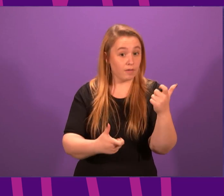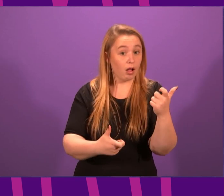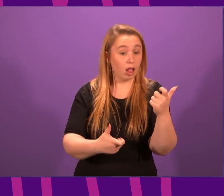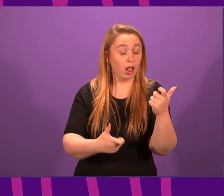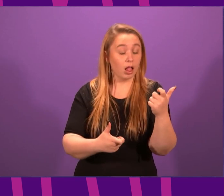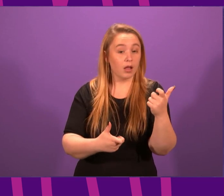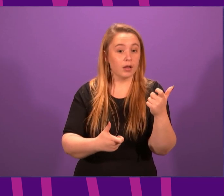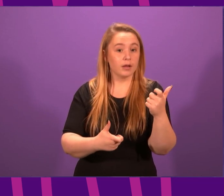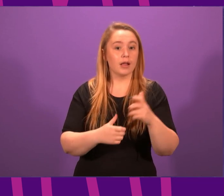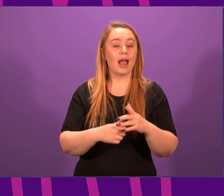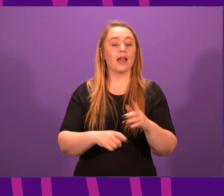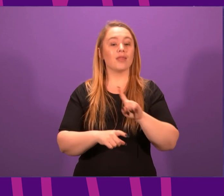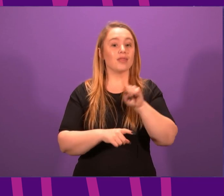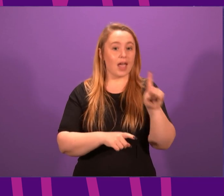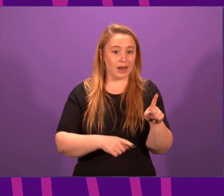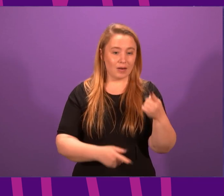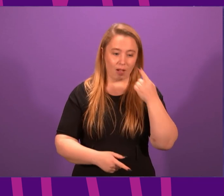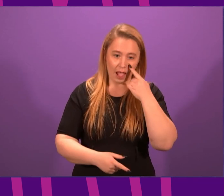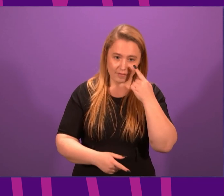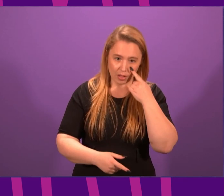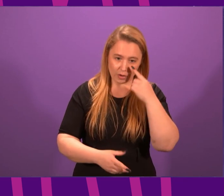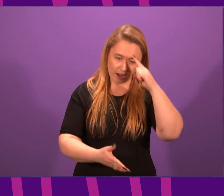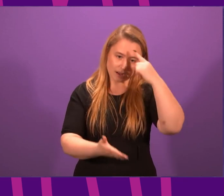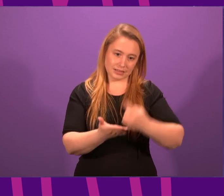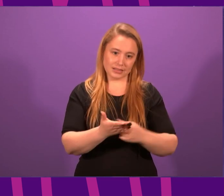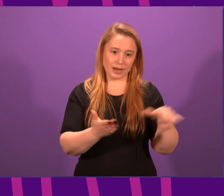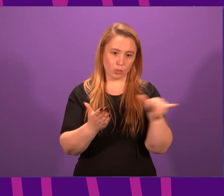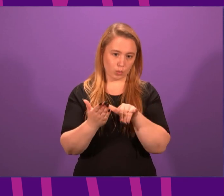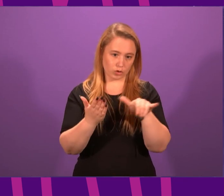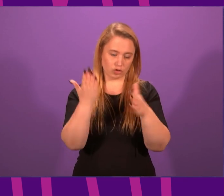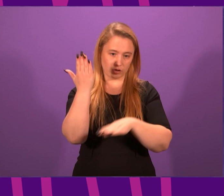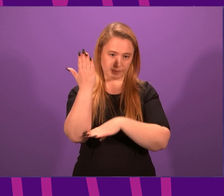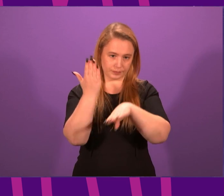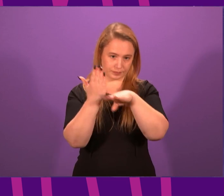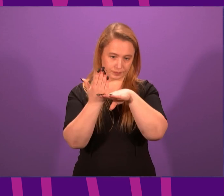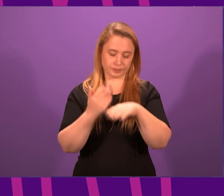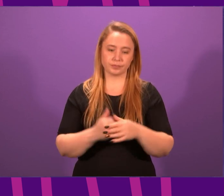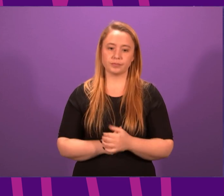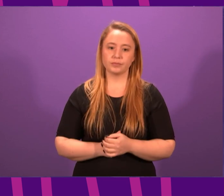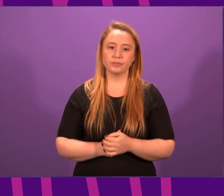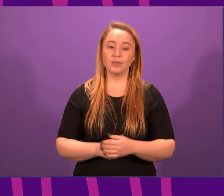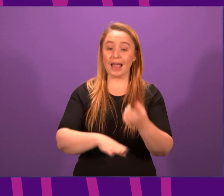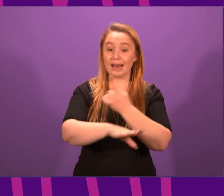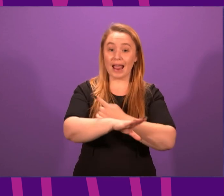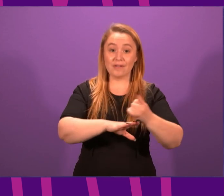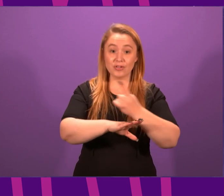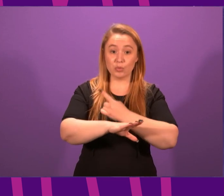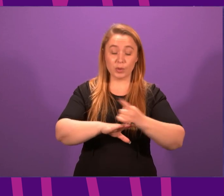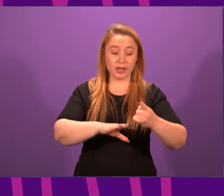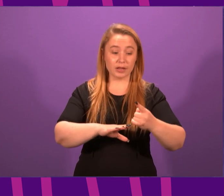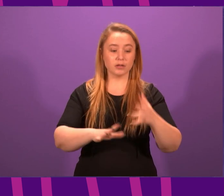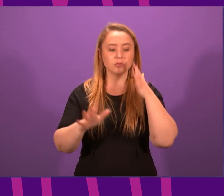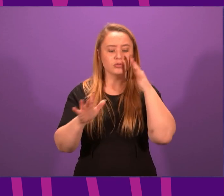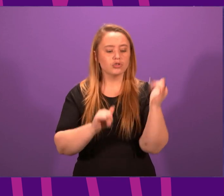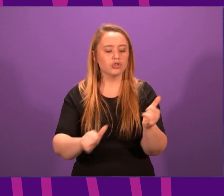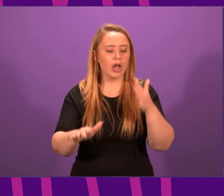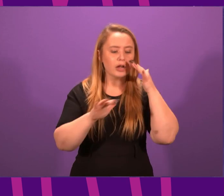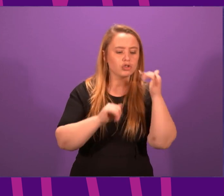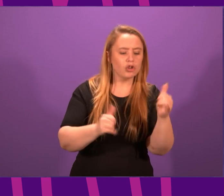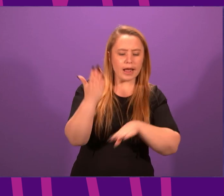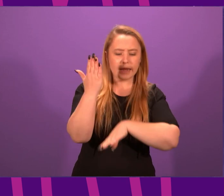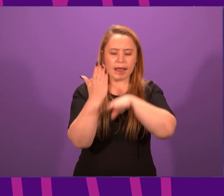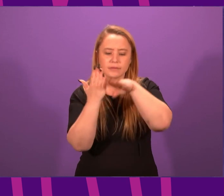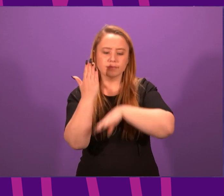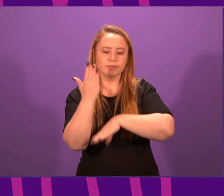applying. Now, we've also said, as the member I'm sure recalls, that we look every week at where local authorities will